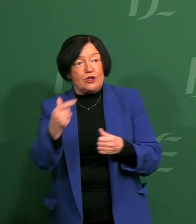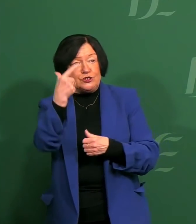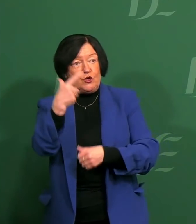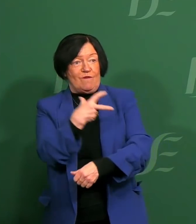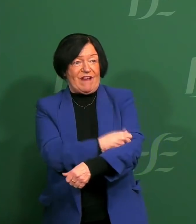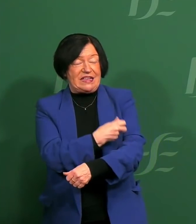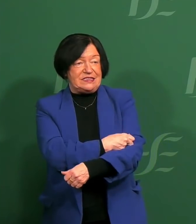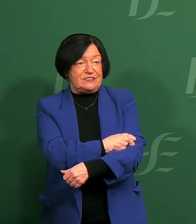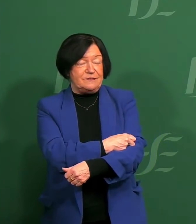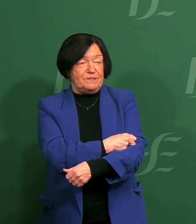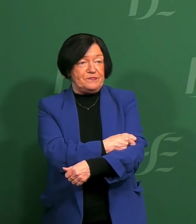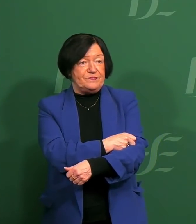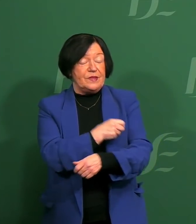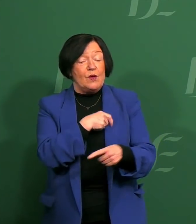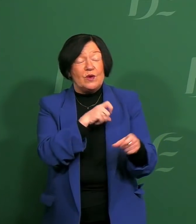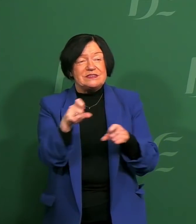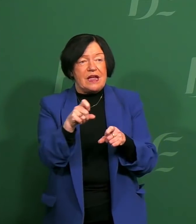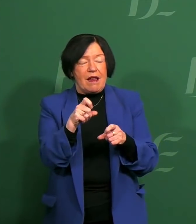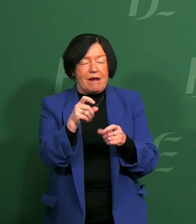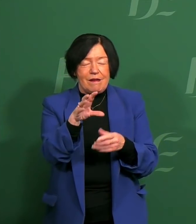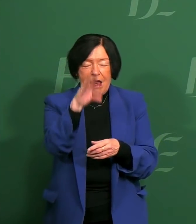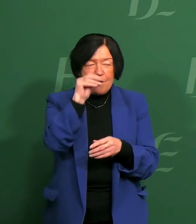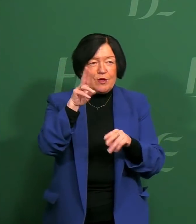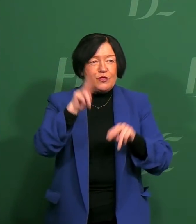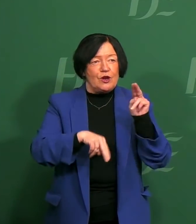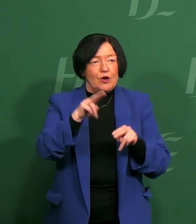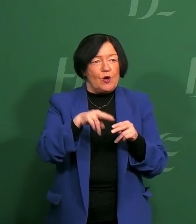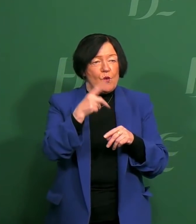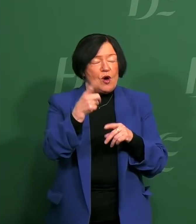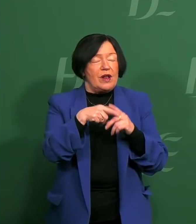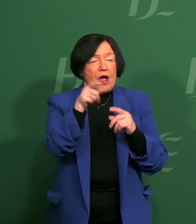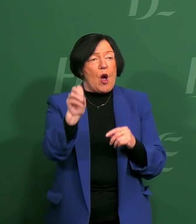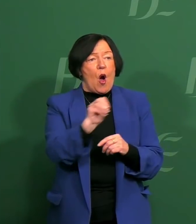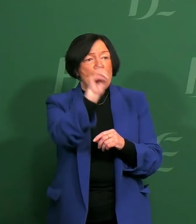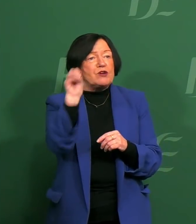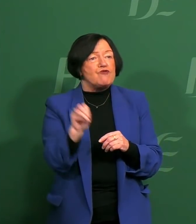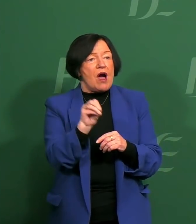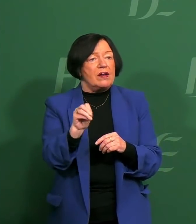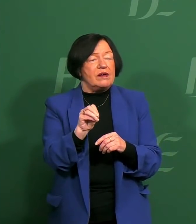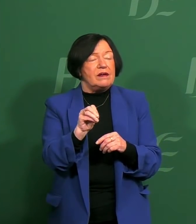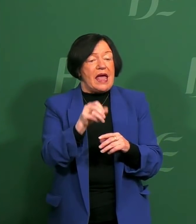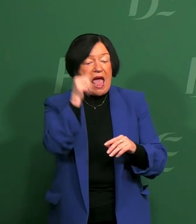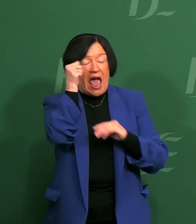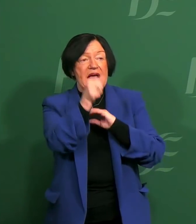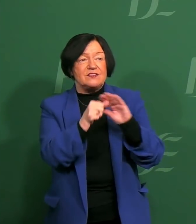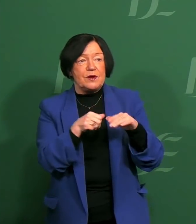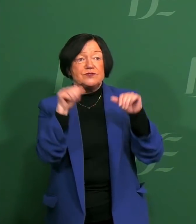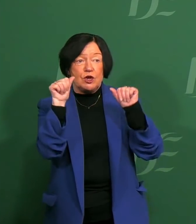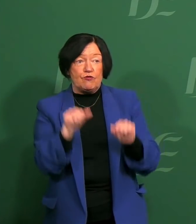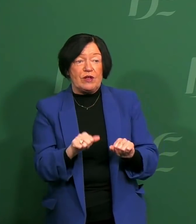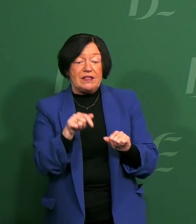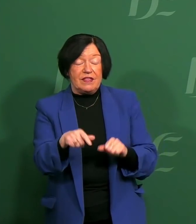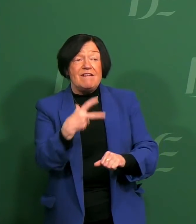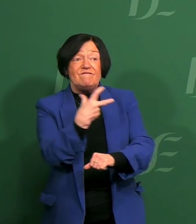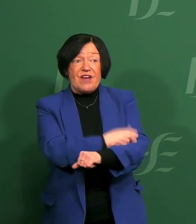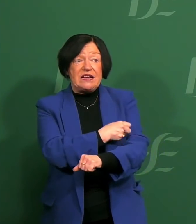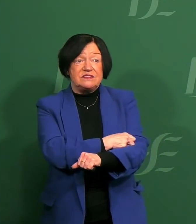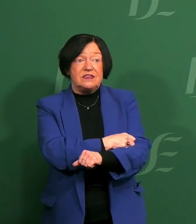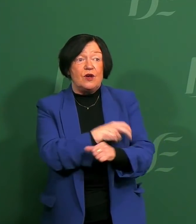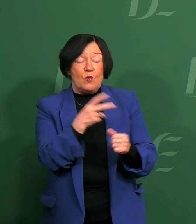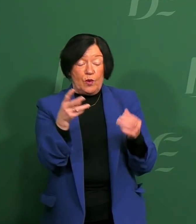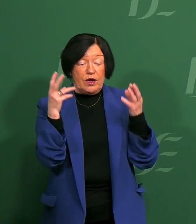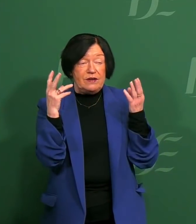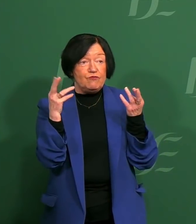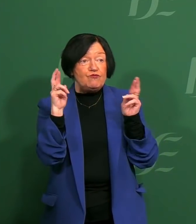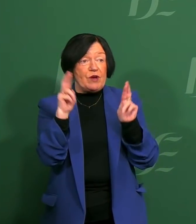themselves. While we're still learning about the new variant, Omicron, experts do agree that the current vaccines will